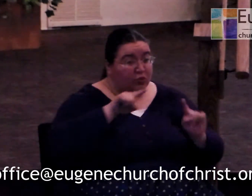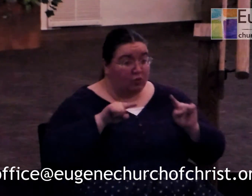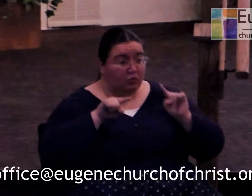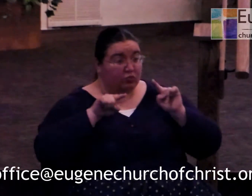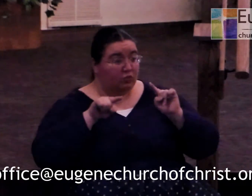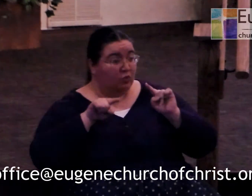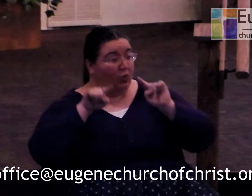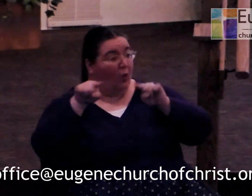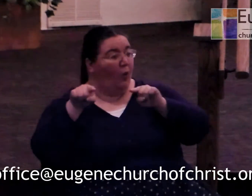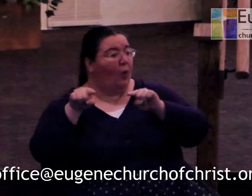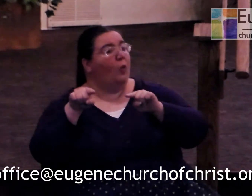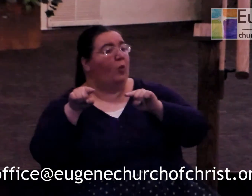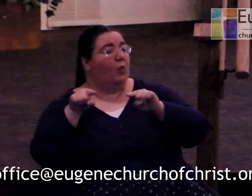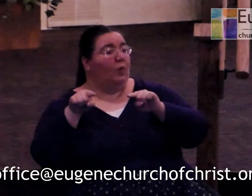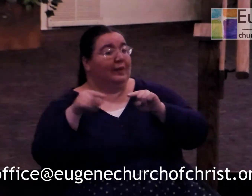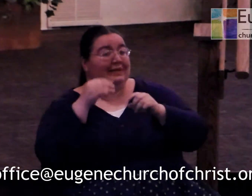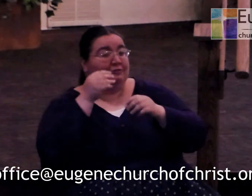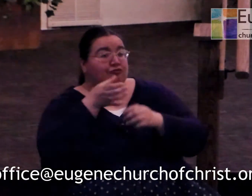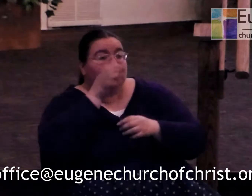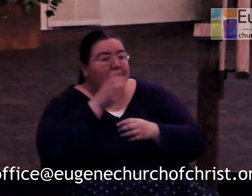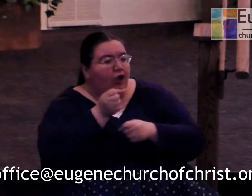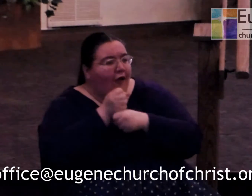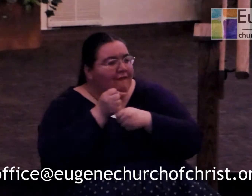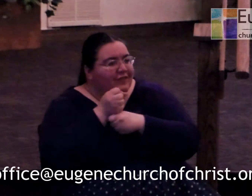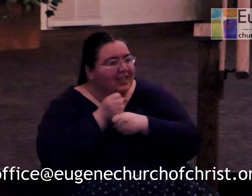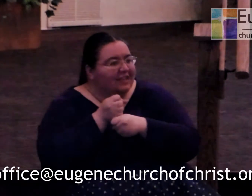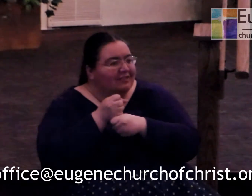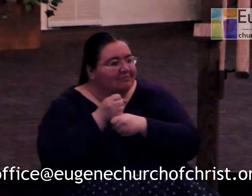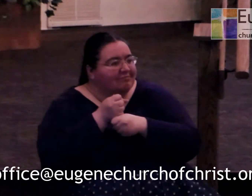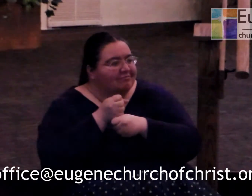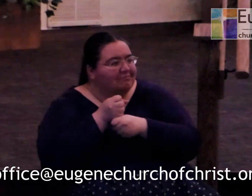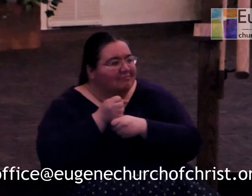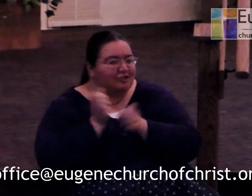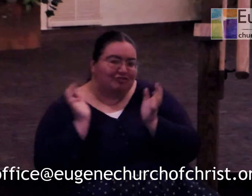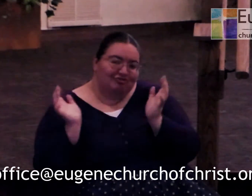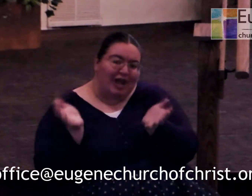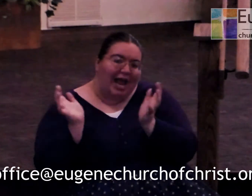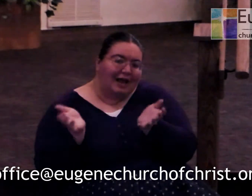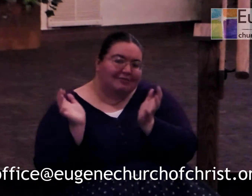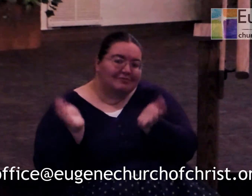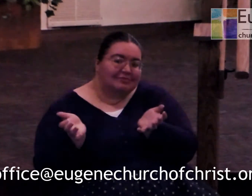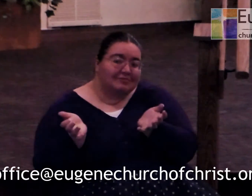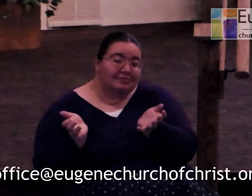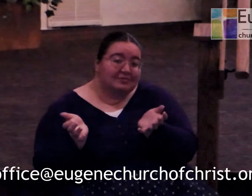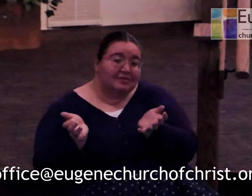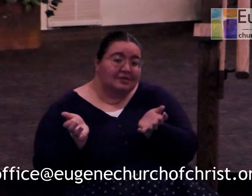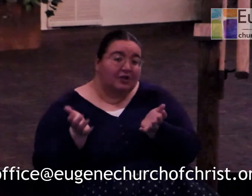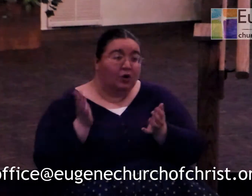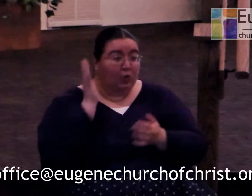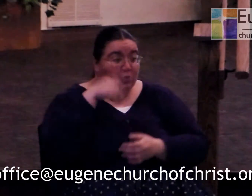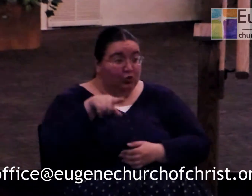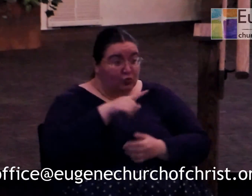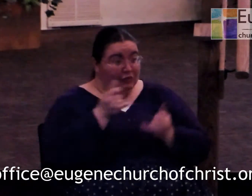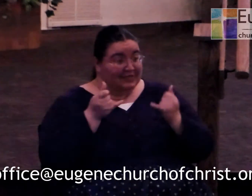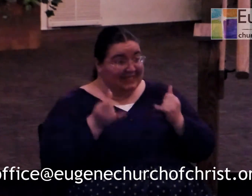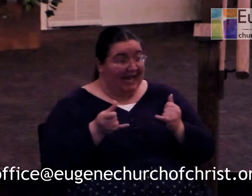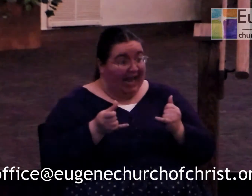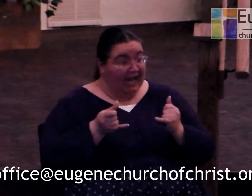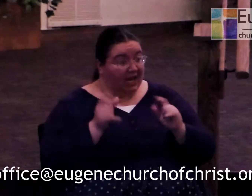that interests you? Will you, after we leave here, go back to a potluck and talk with people about